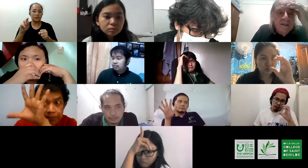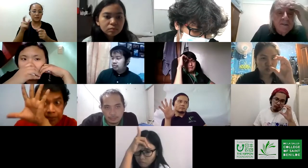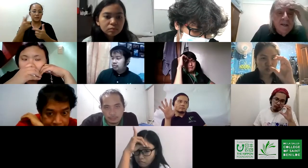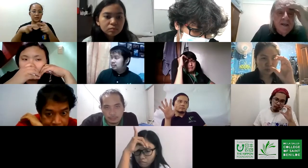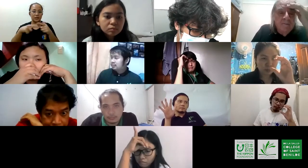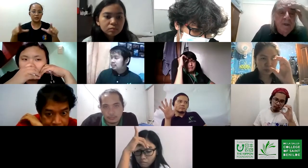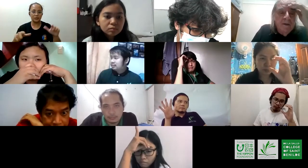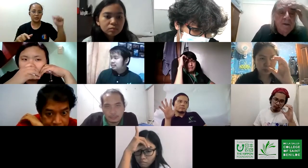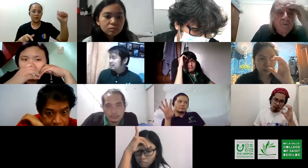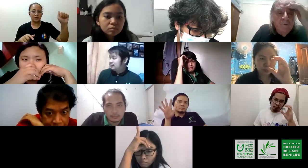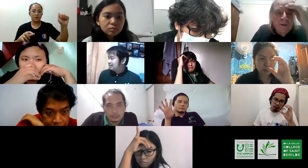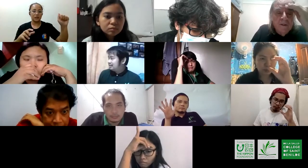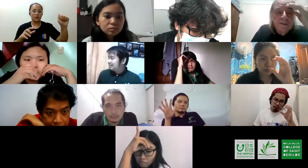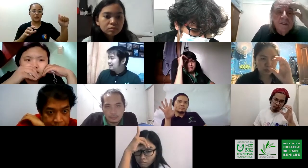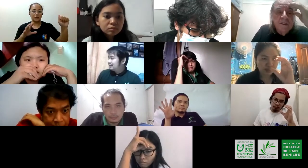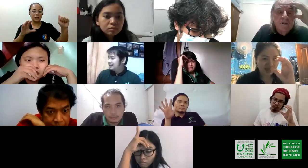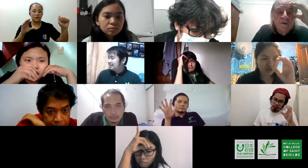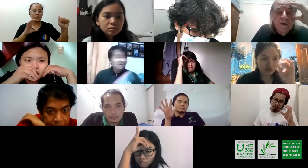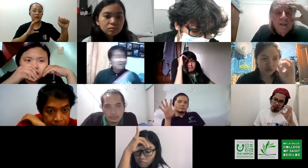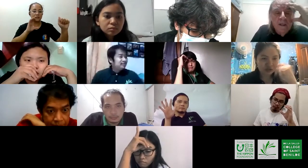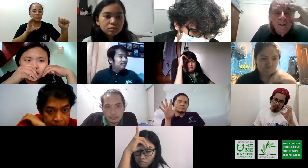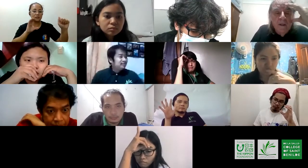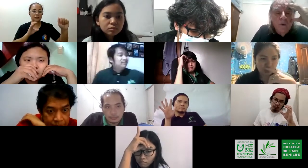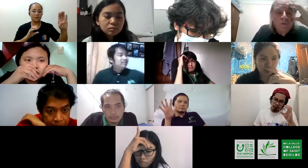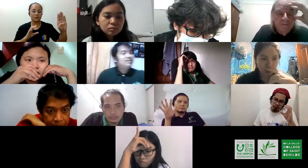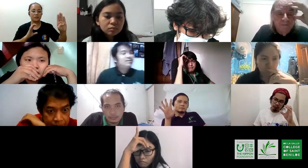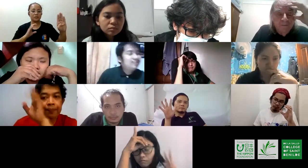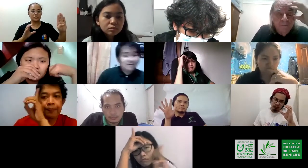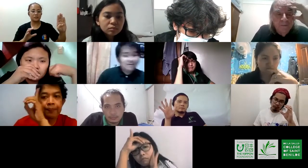I see C. C, Stokey, yes. Number 5,